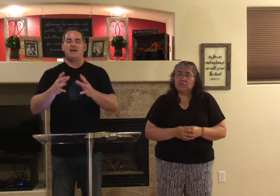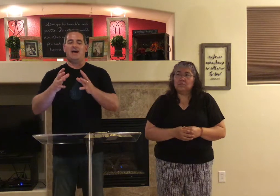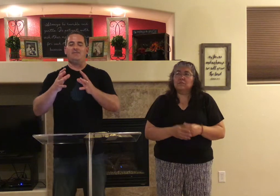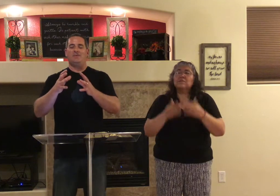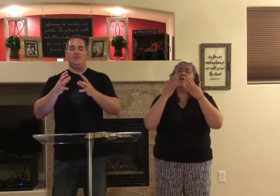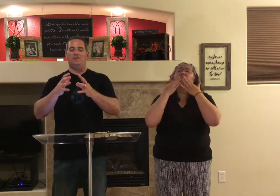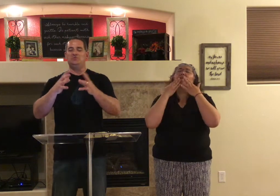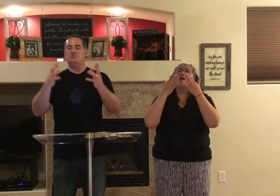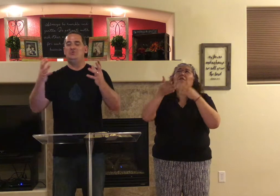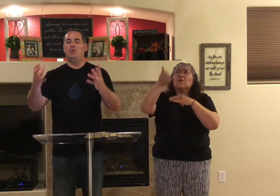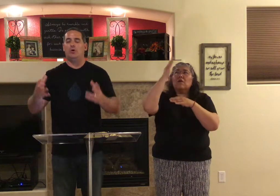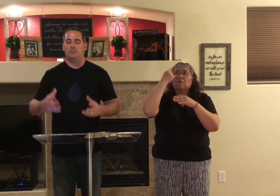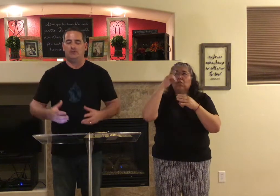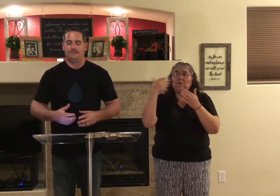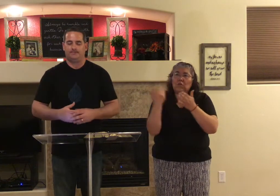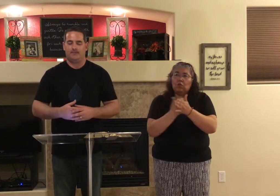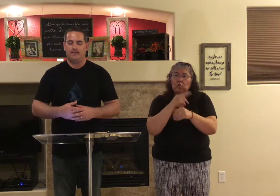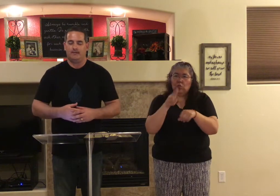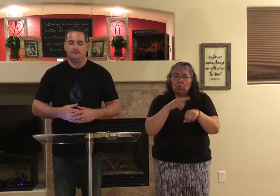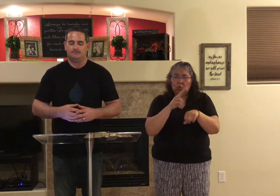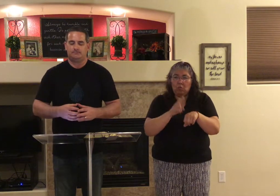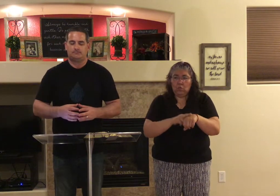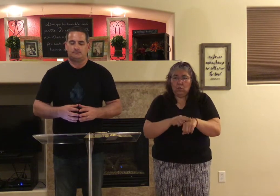Thank you, God, for the new normal